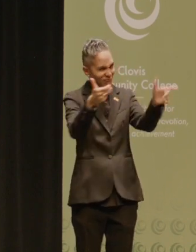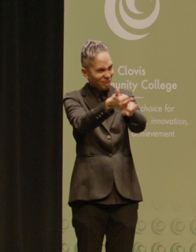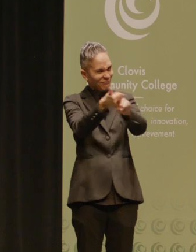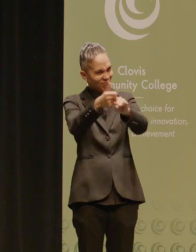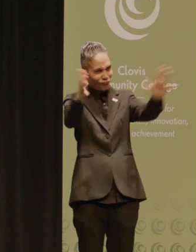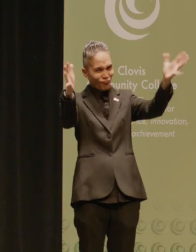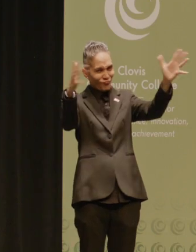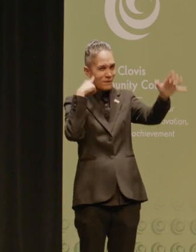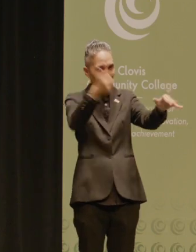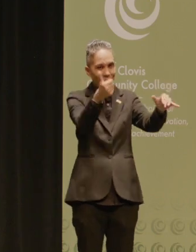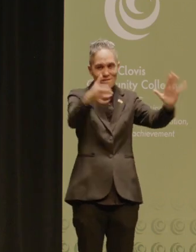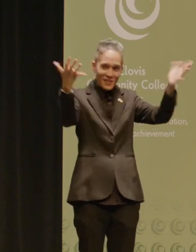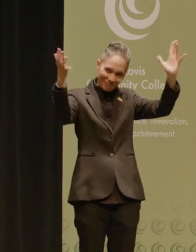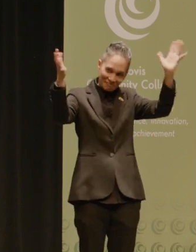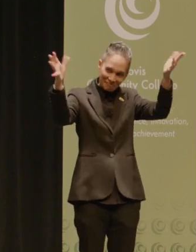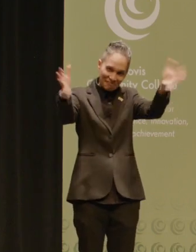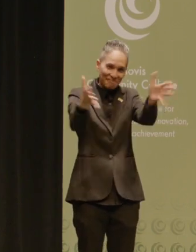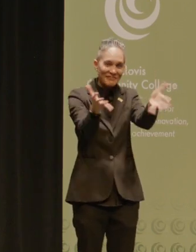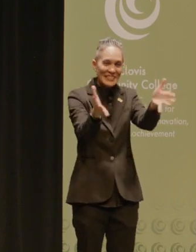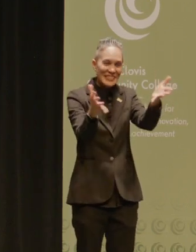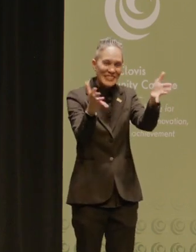of applause for doing this work?